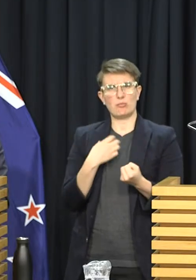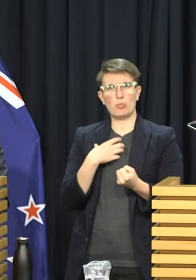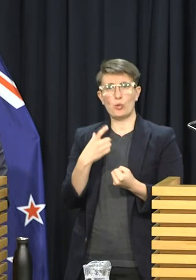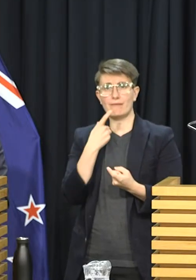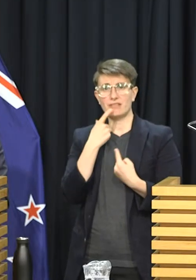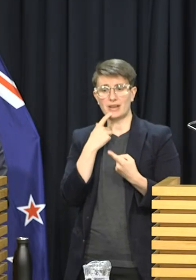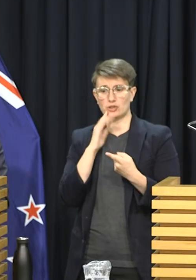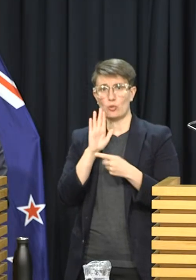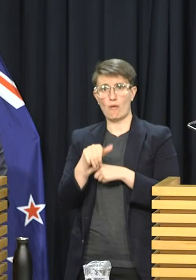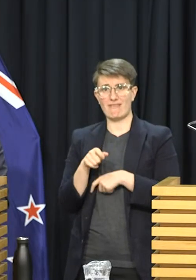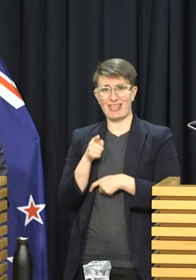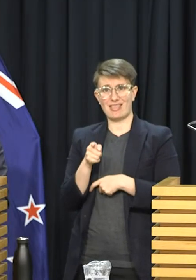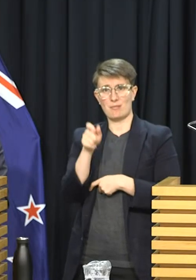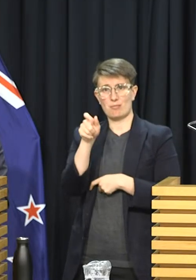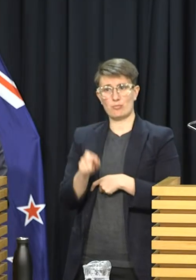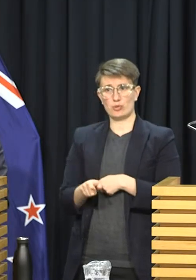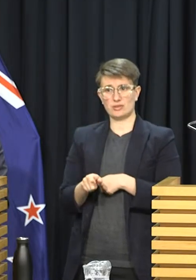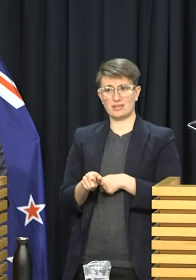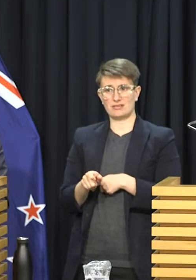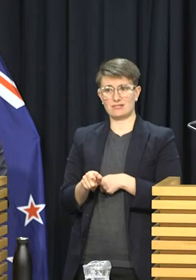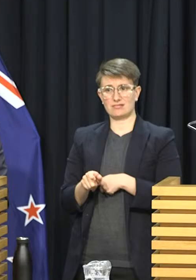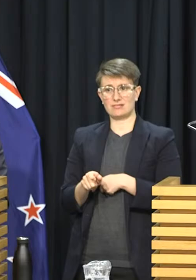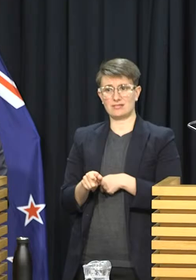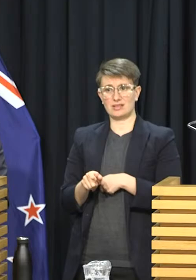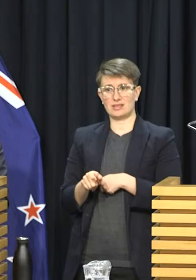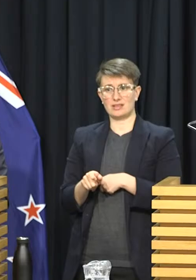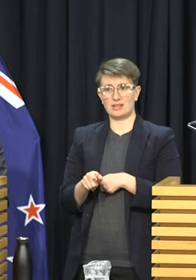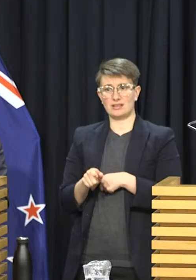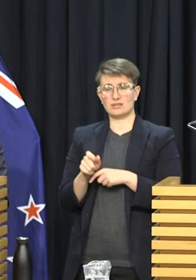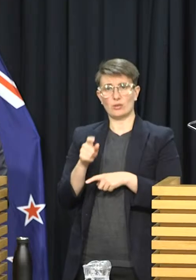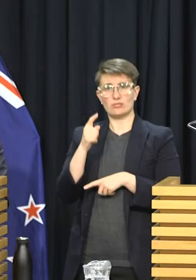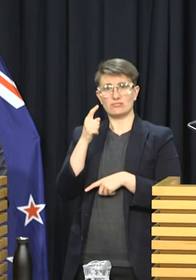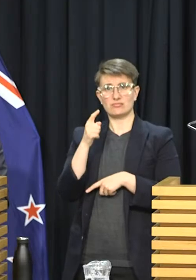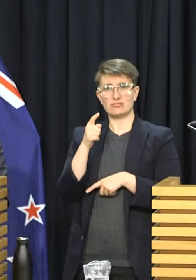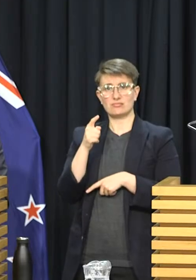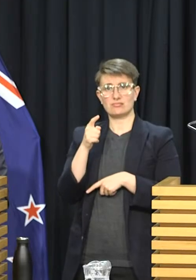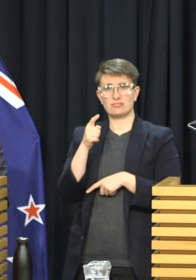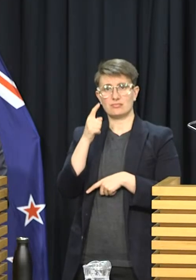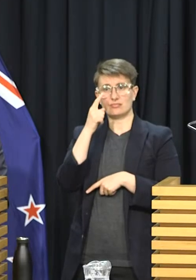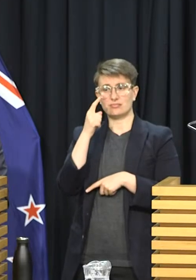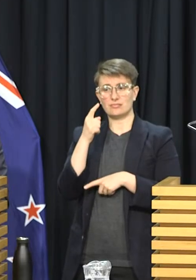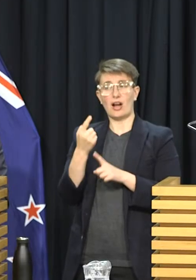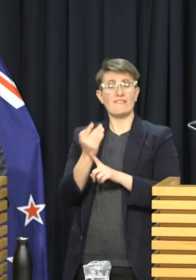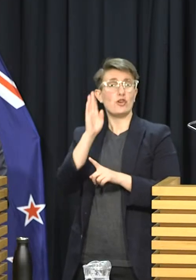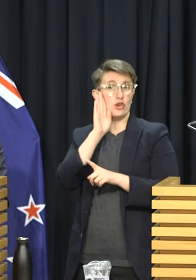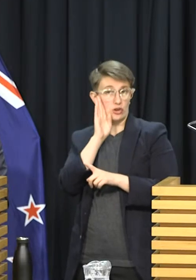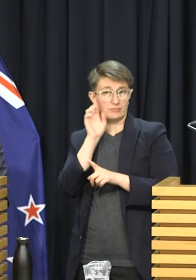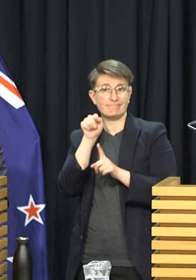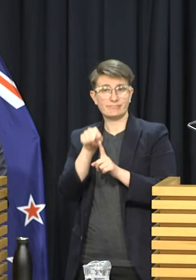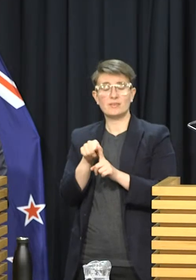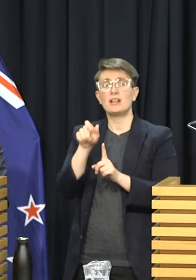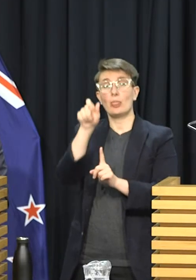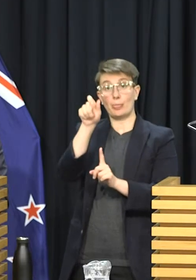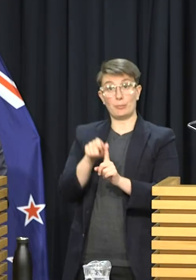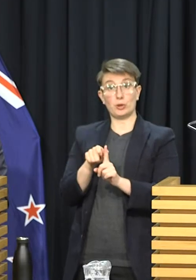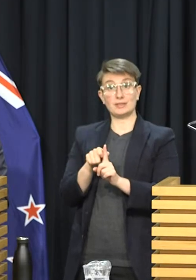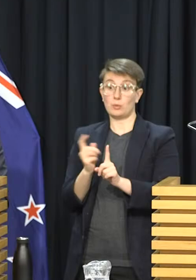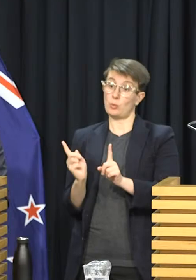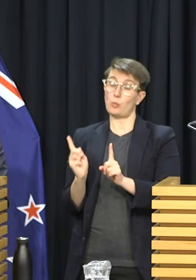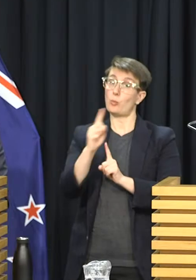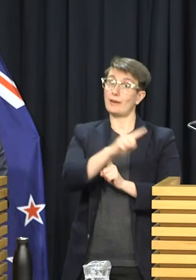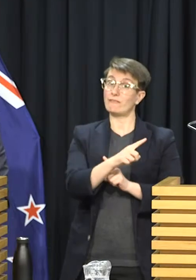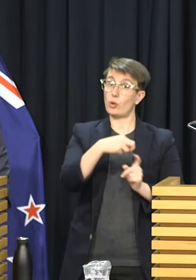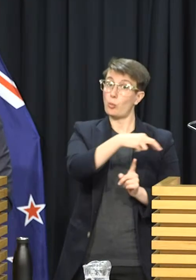that the person tested positive while they were on the walk. Officials were told they had tested positive at that stage, but they were still put on a bus with other people and brought back to